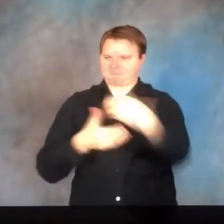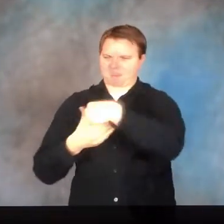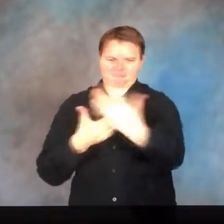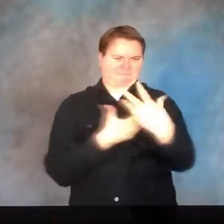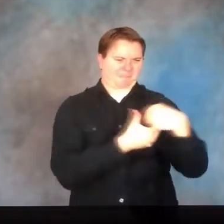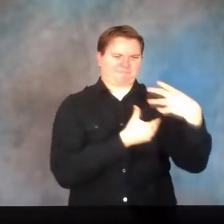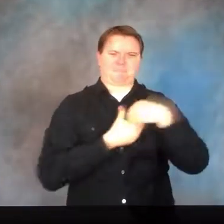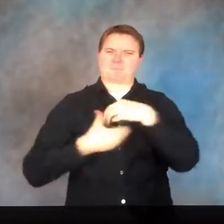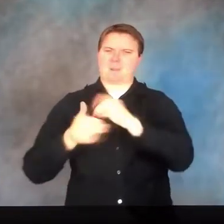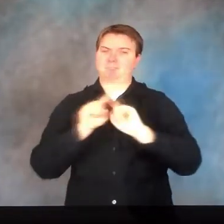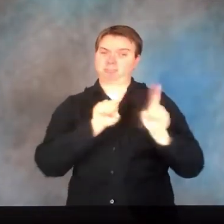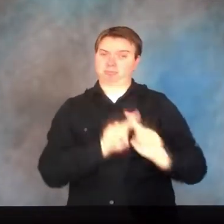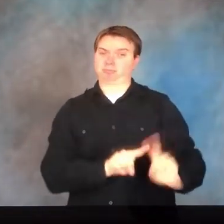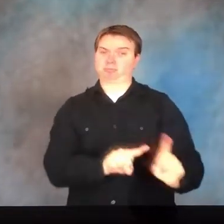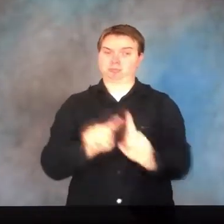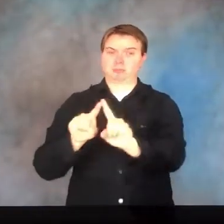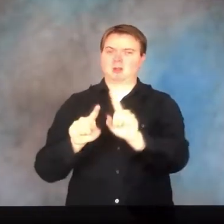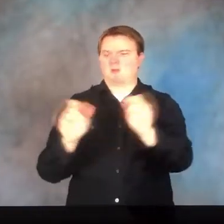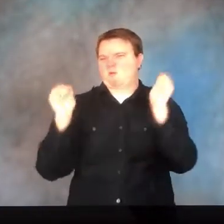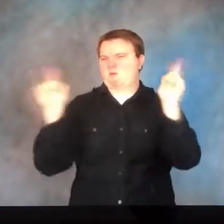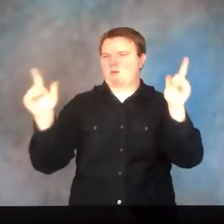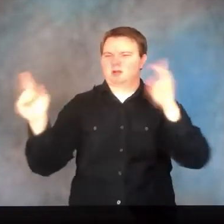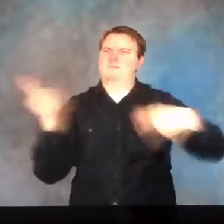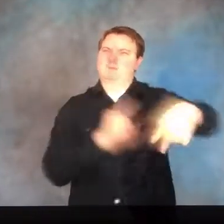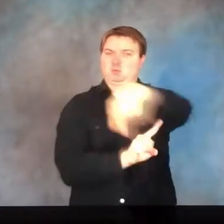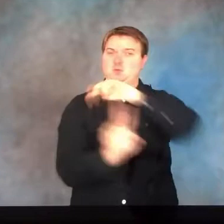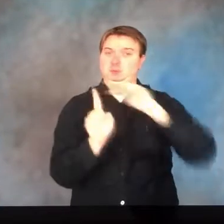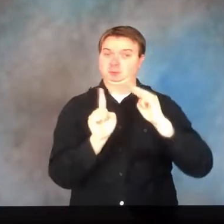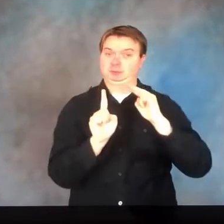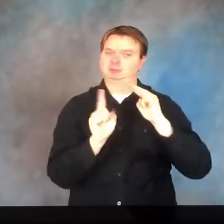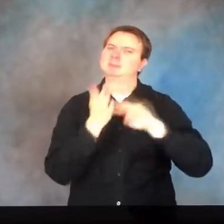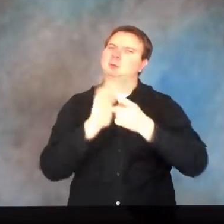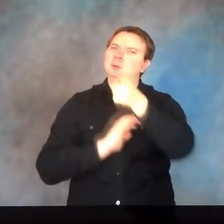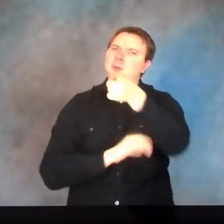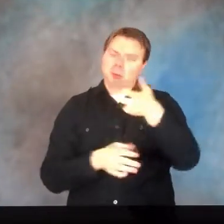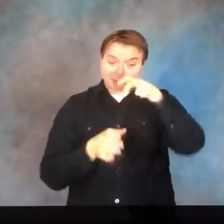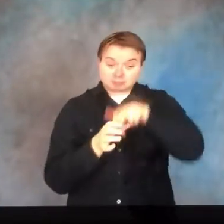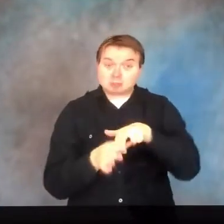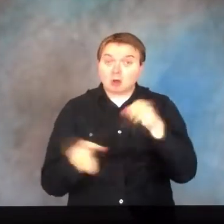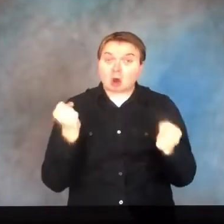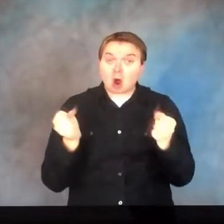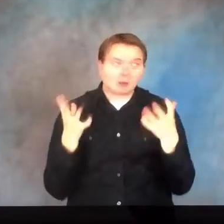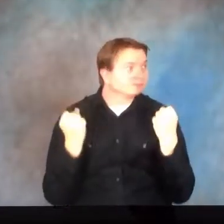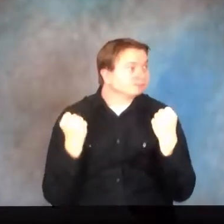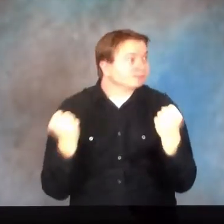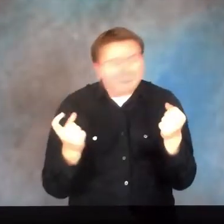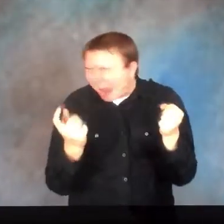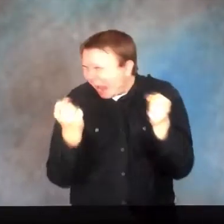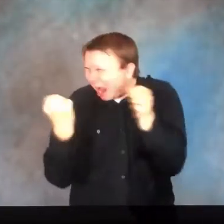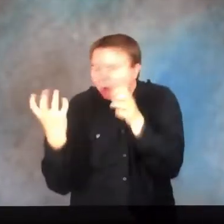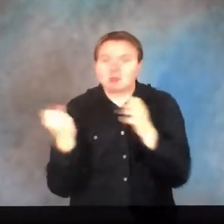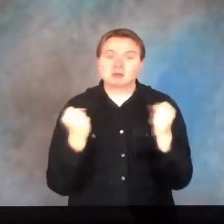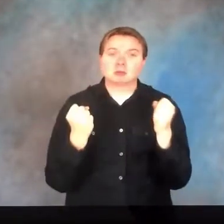The second exercise is going to blend all of these together, where you can show inside the vehicle what happened in